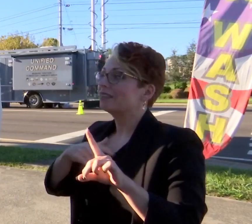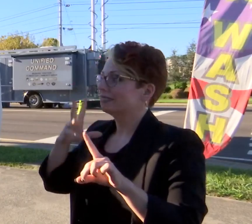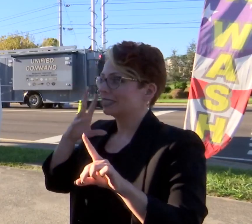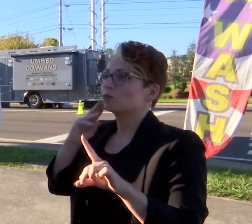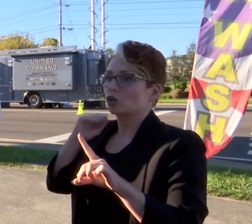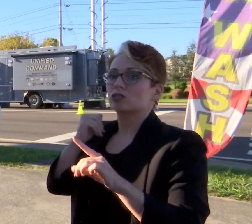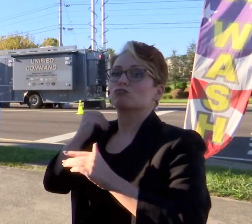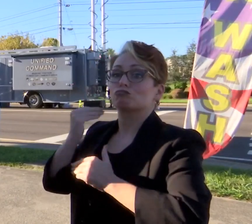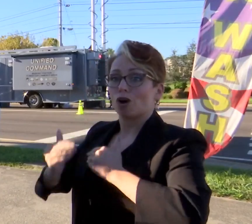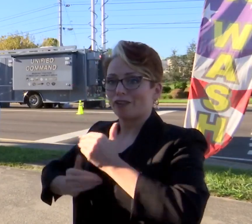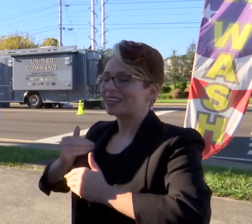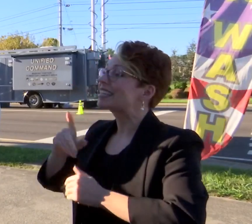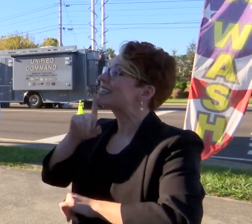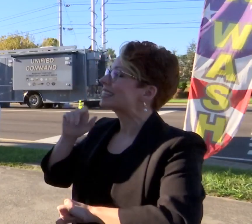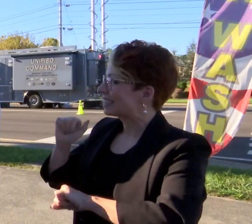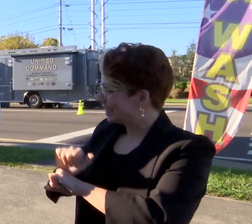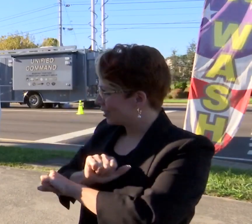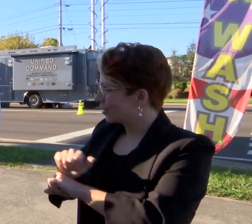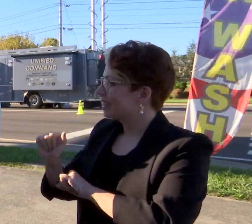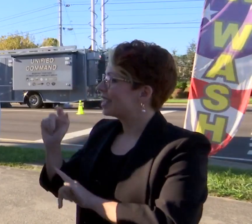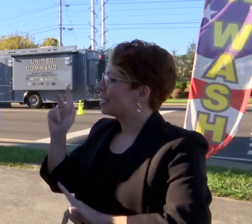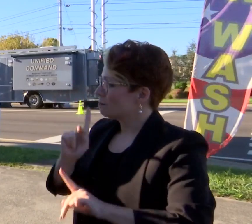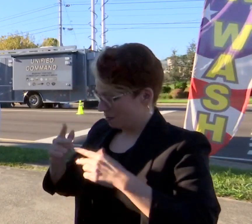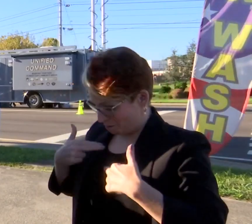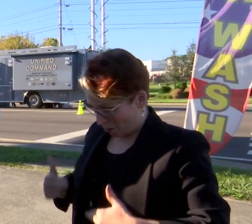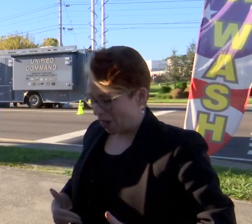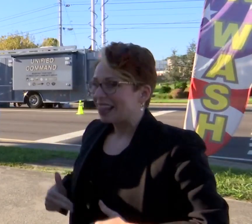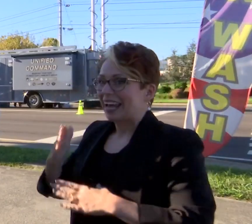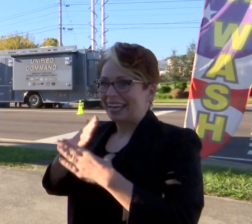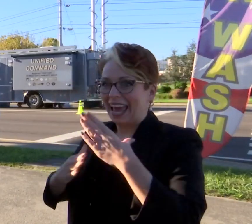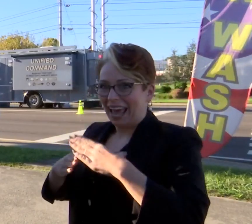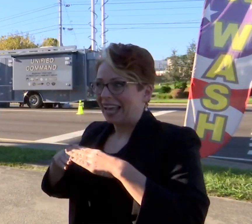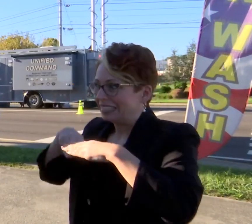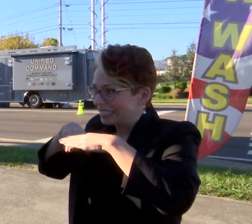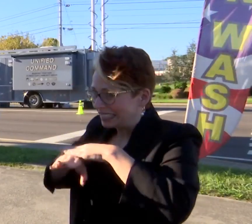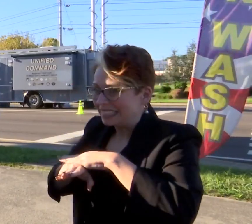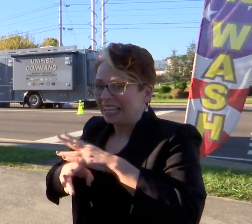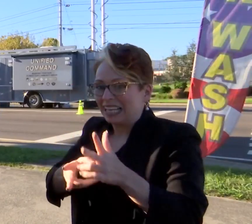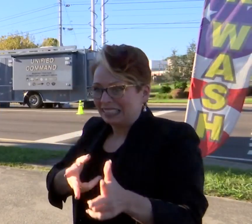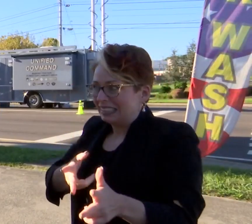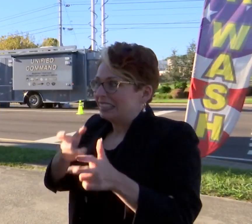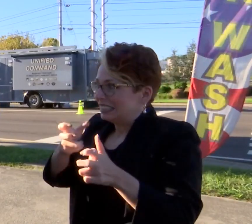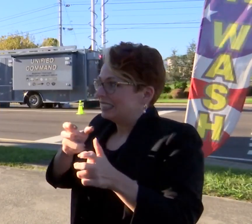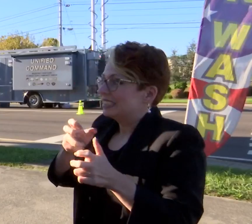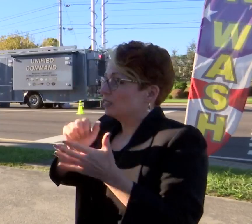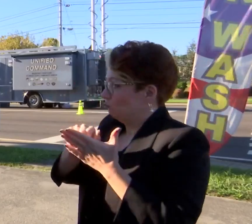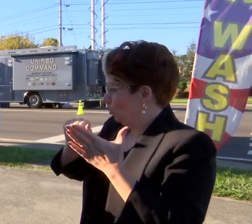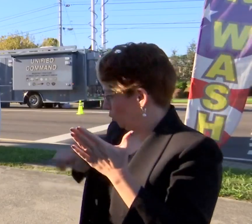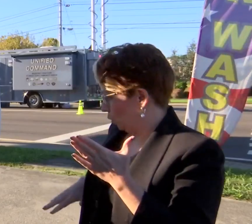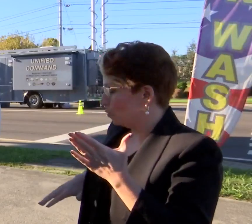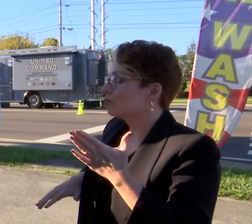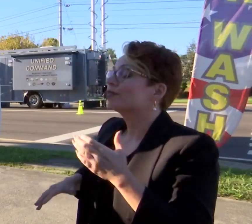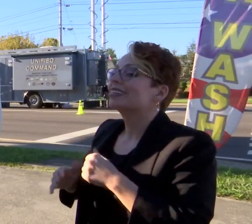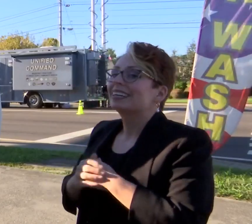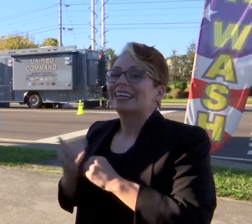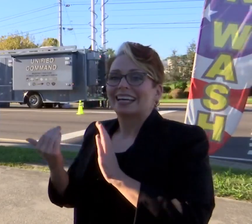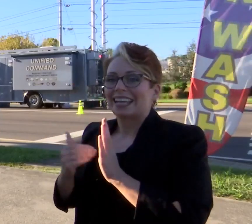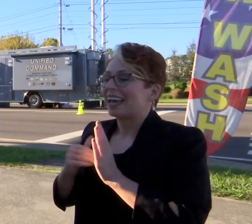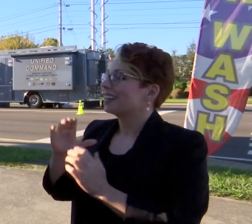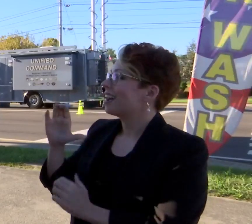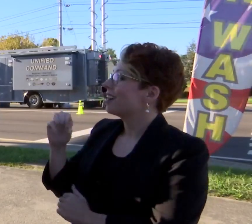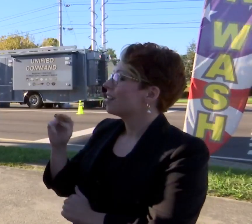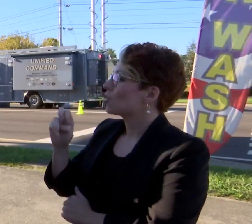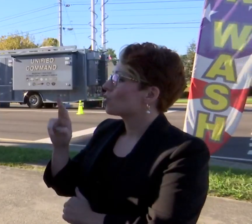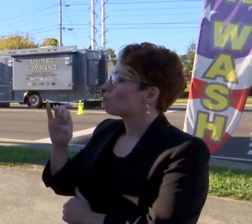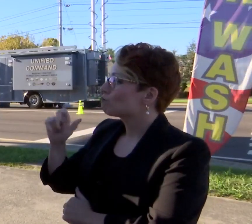by hand. So they are making notable progress pulling out the contents of the box, again, which includes those commercial grade explosives and